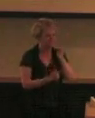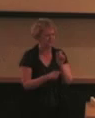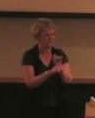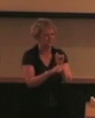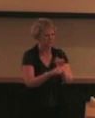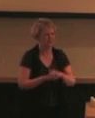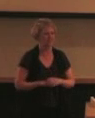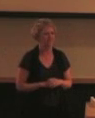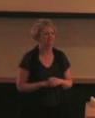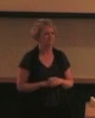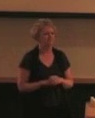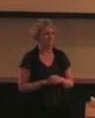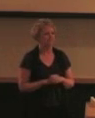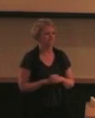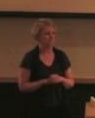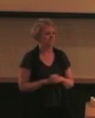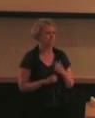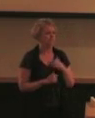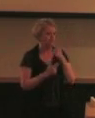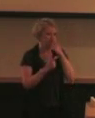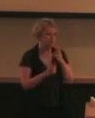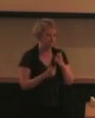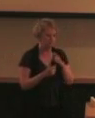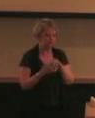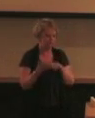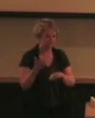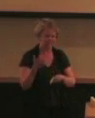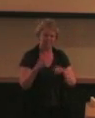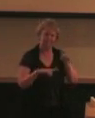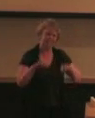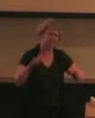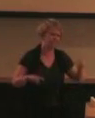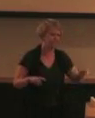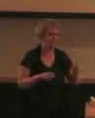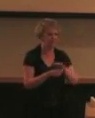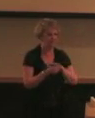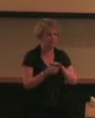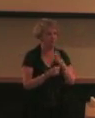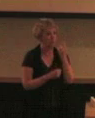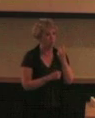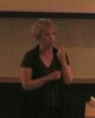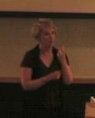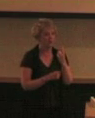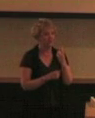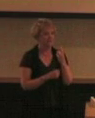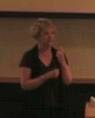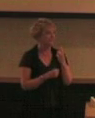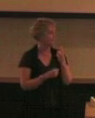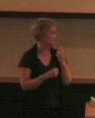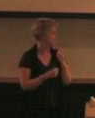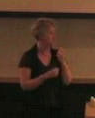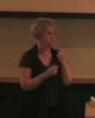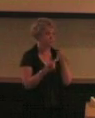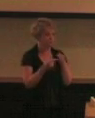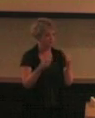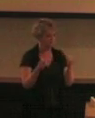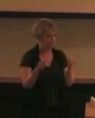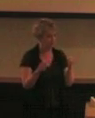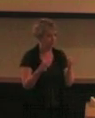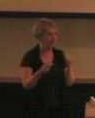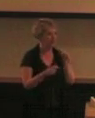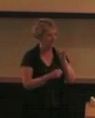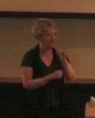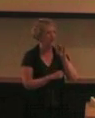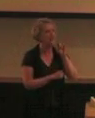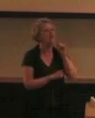interesting. I have interest in many different areas. One of them is actually informatics. And I'm currently in